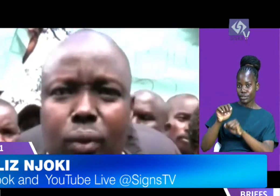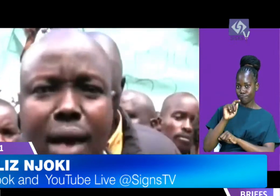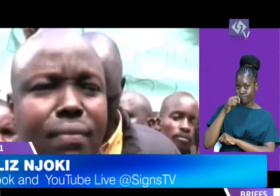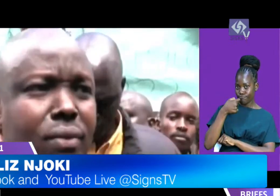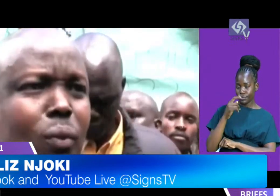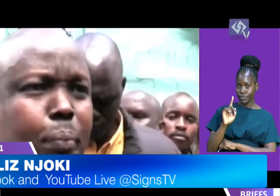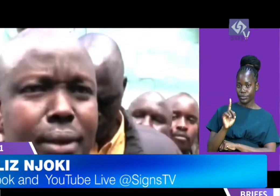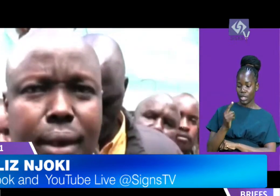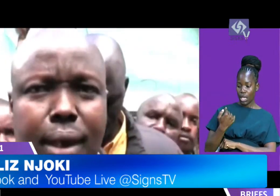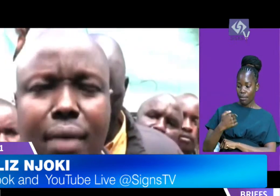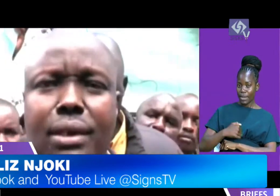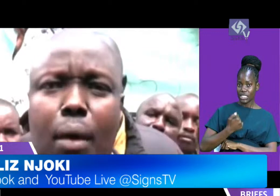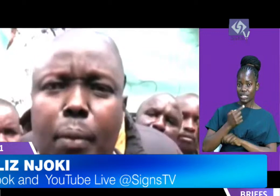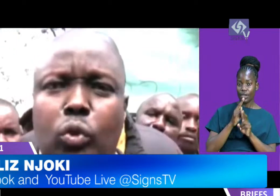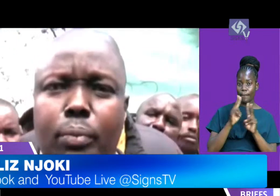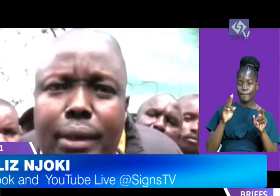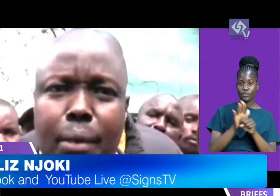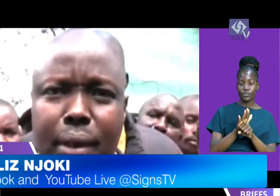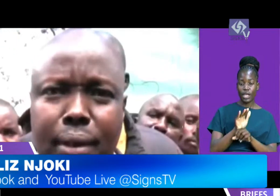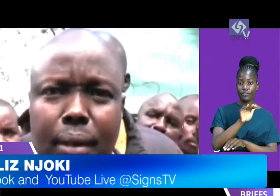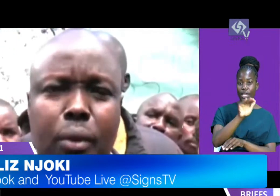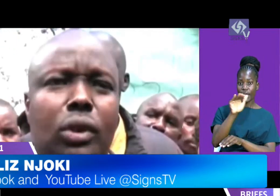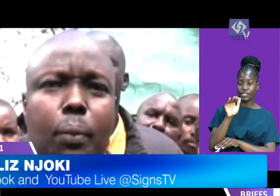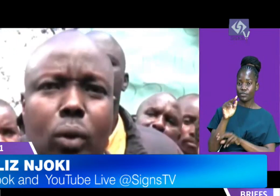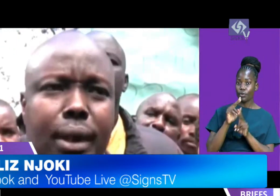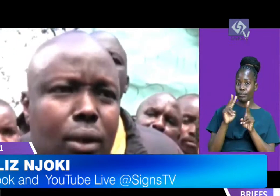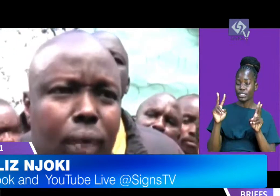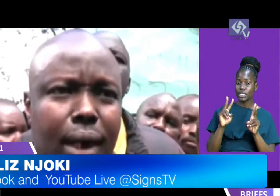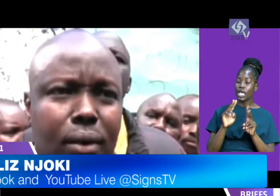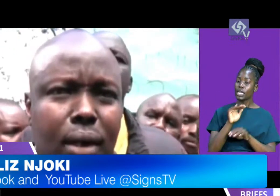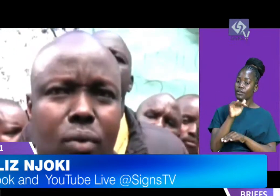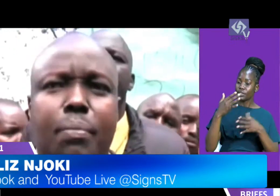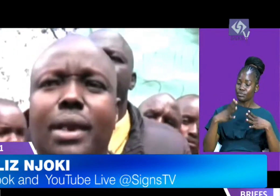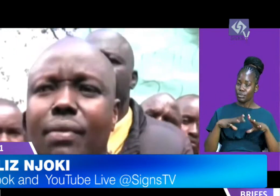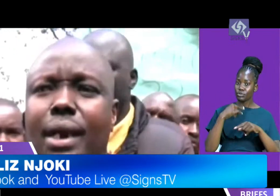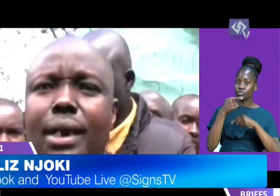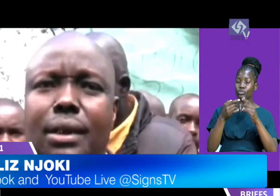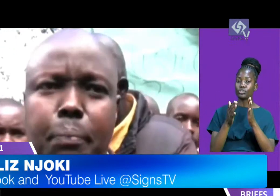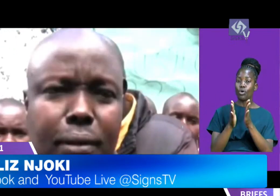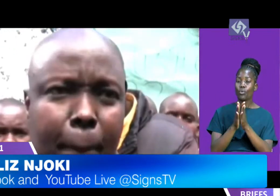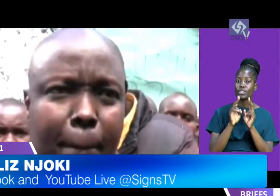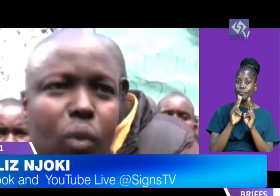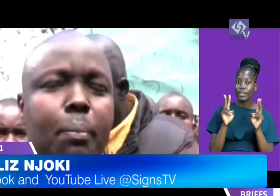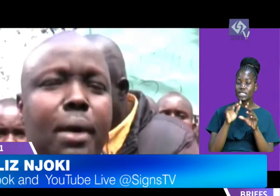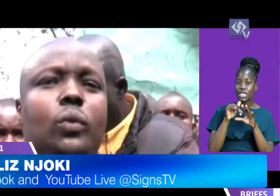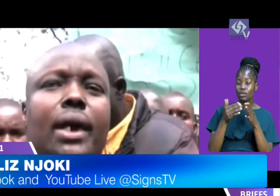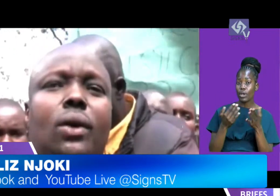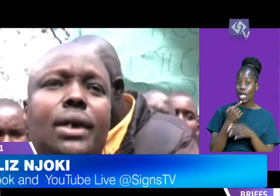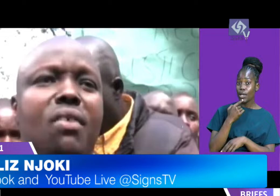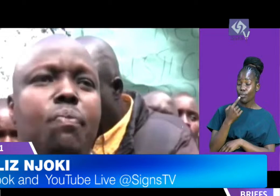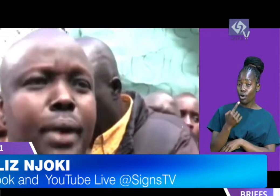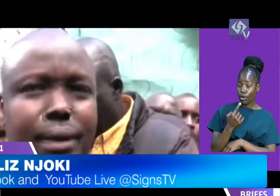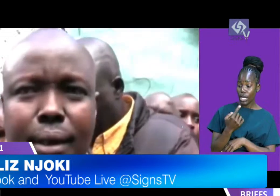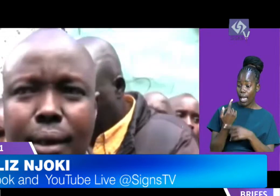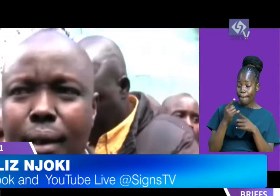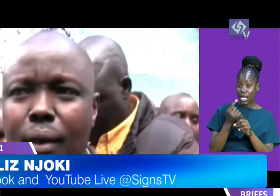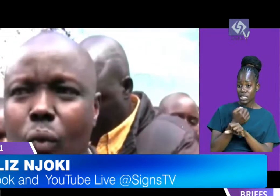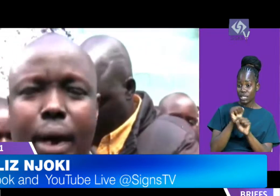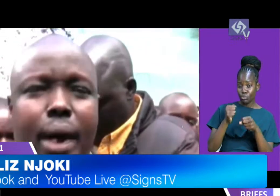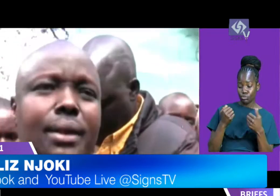I'm peaceful. I have asked for peace. I have asked our people to maintain peace between the Pokot and the Turkanas. We have been having a relative peace. But we cannot have peace